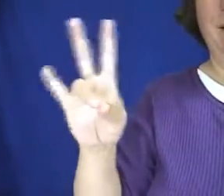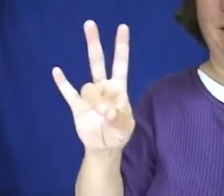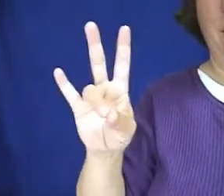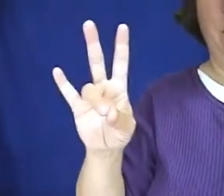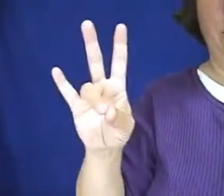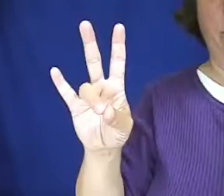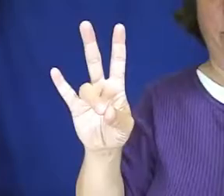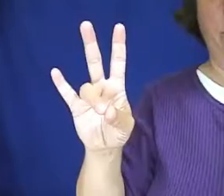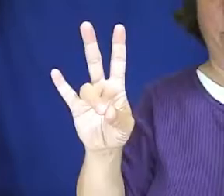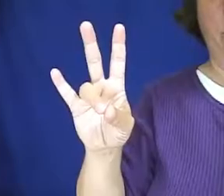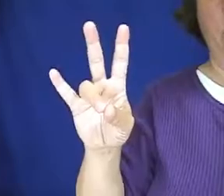267.